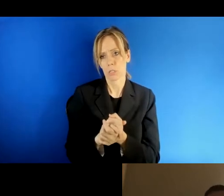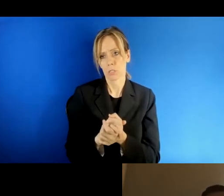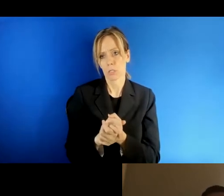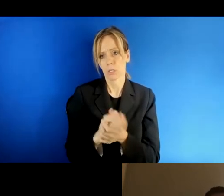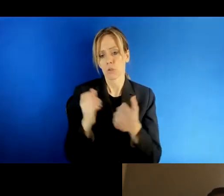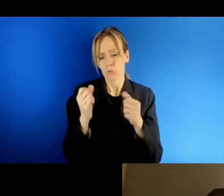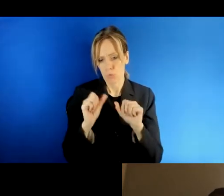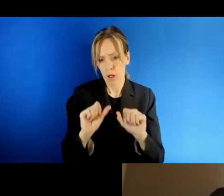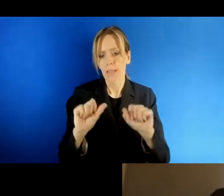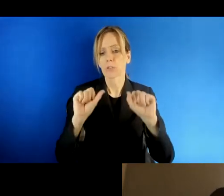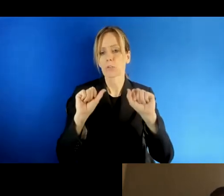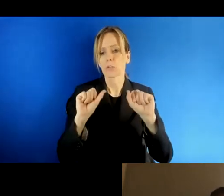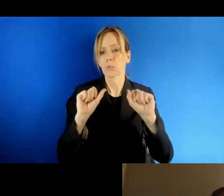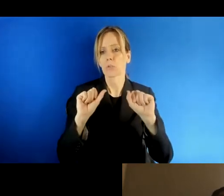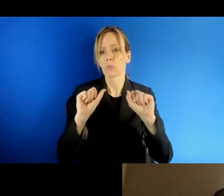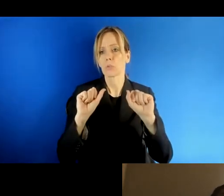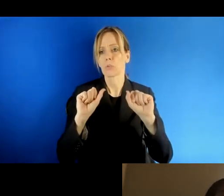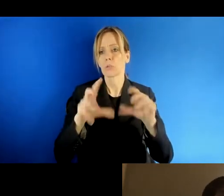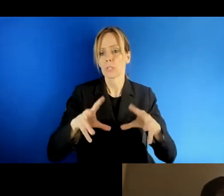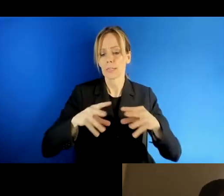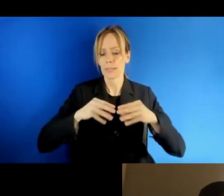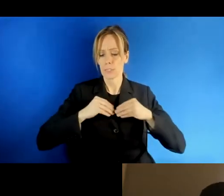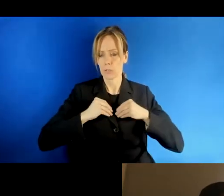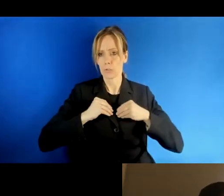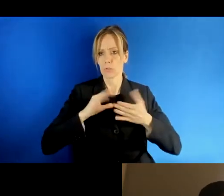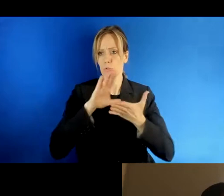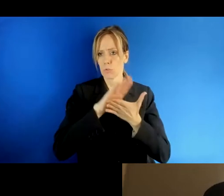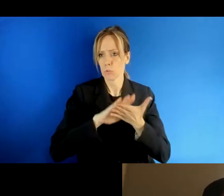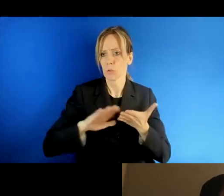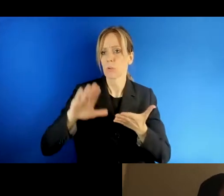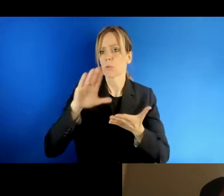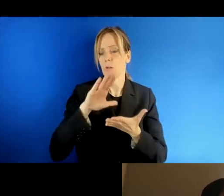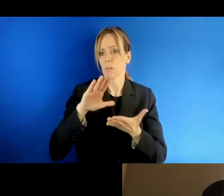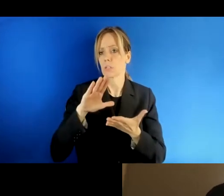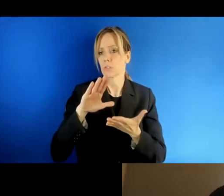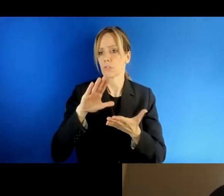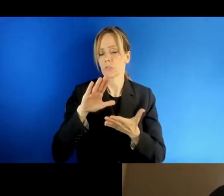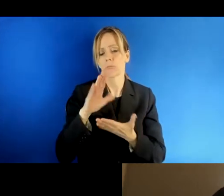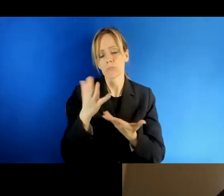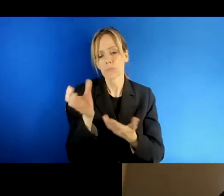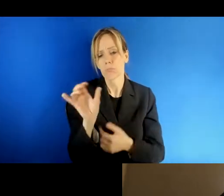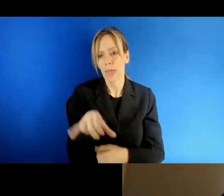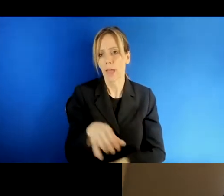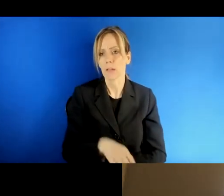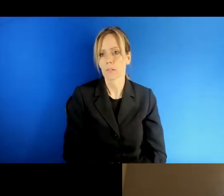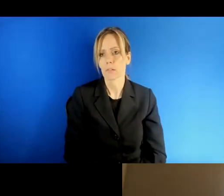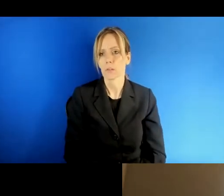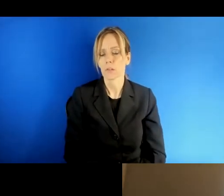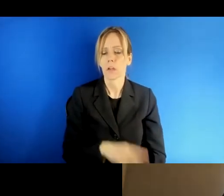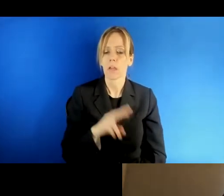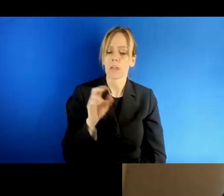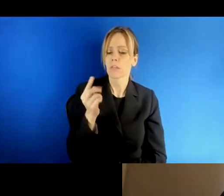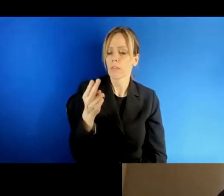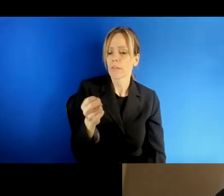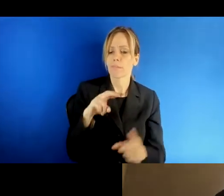enter higher education has to be the like perception